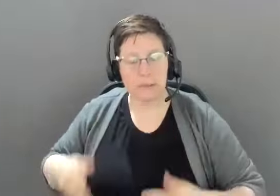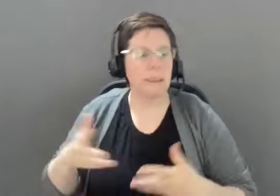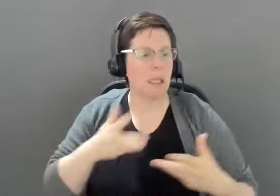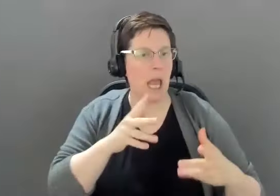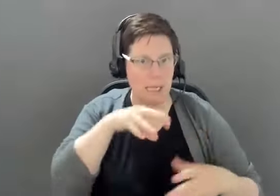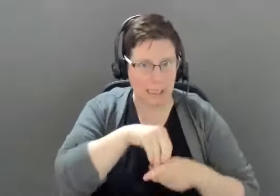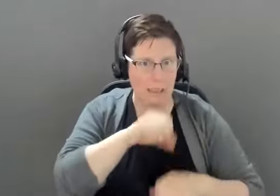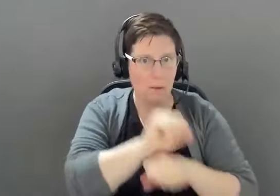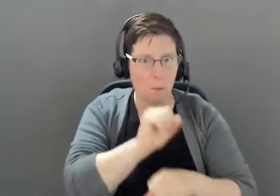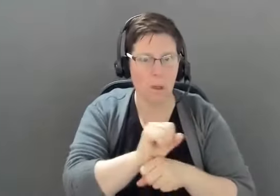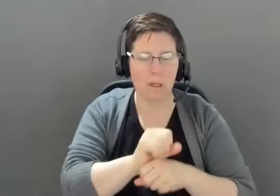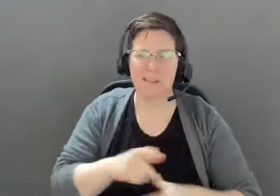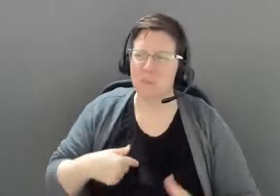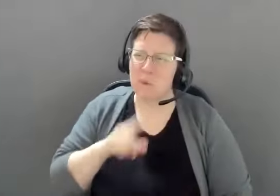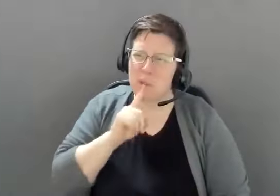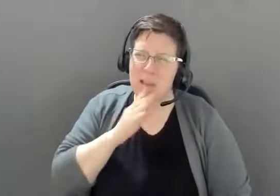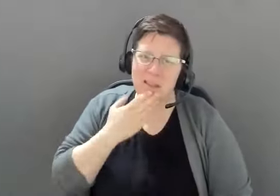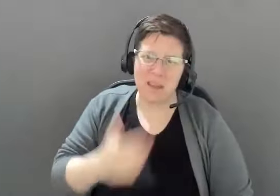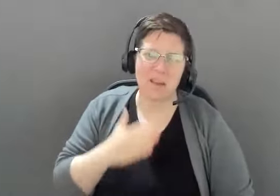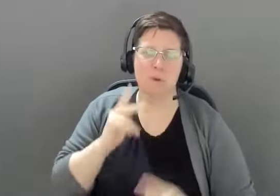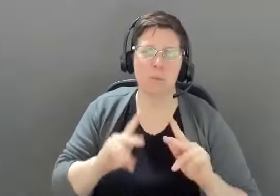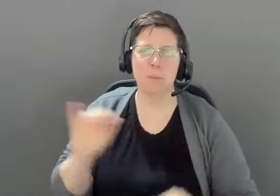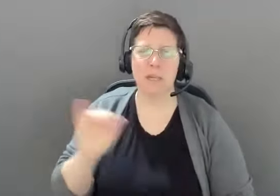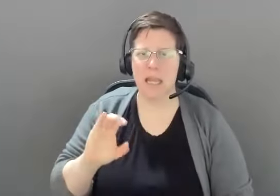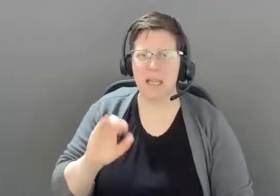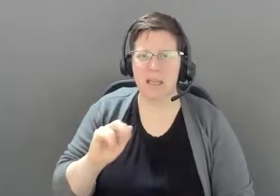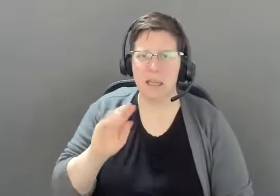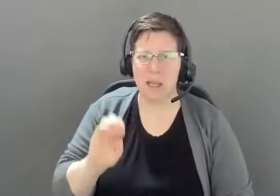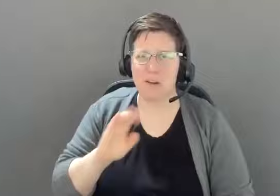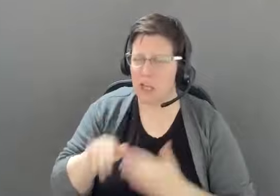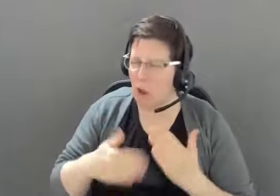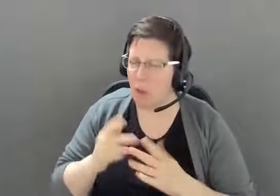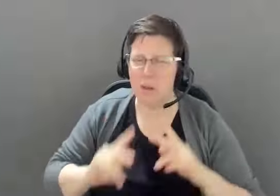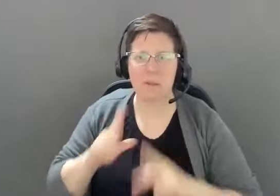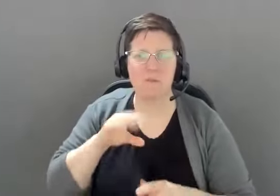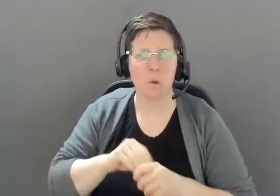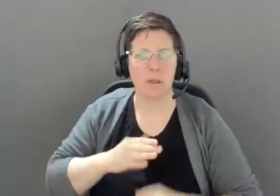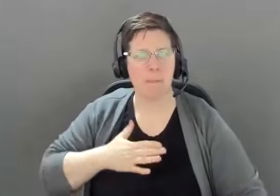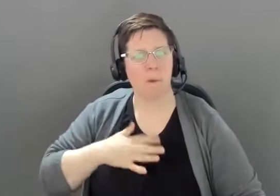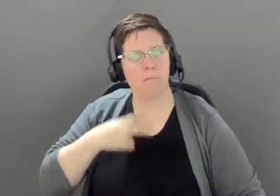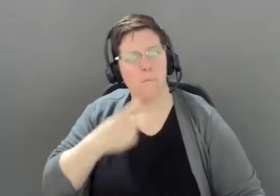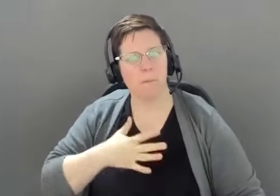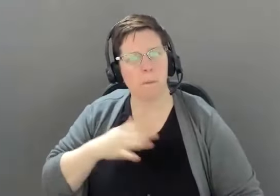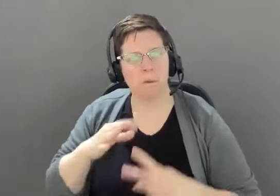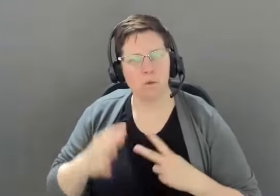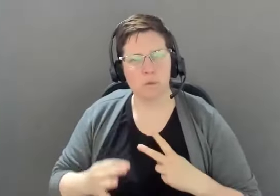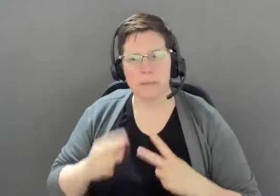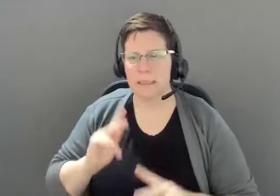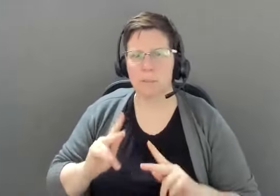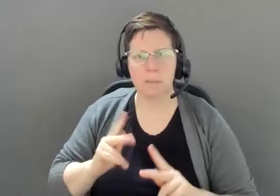people like Carrie, and all of the group of My Voice, My Choice, and the many people who lended their time and ears and